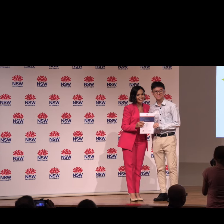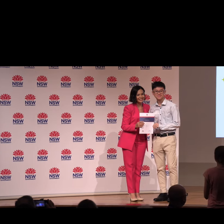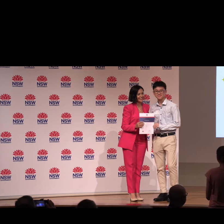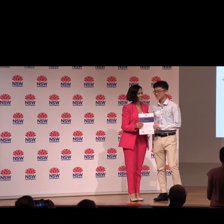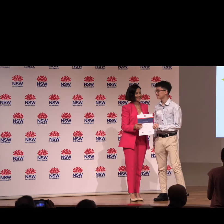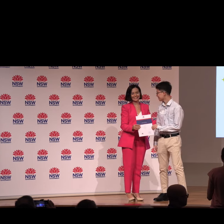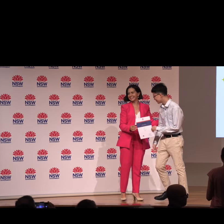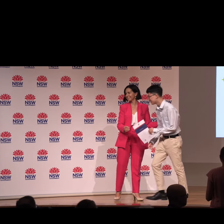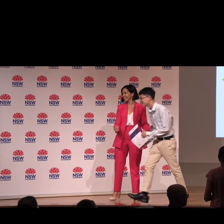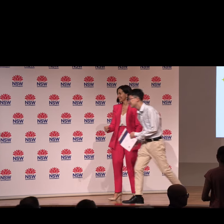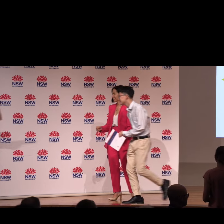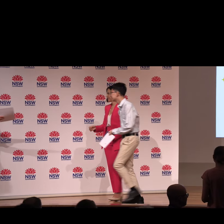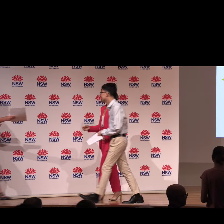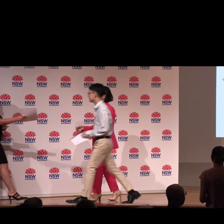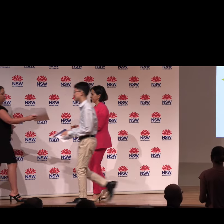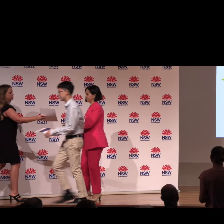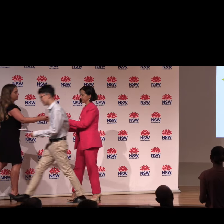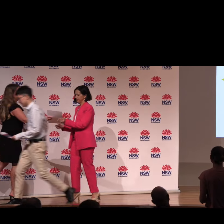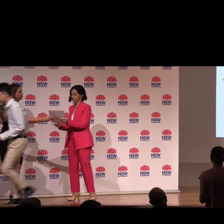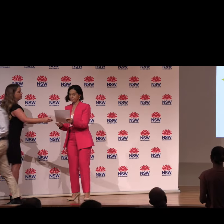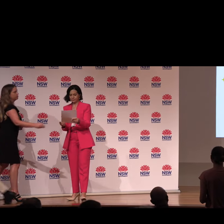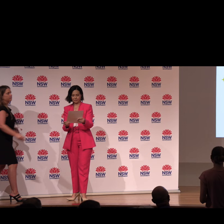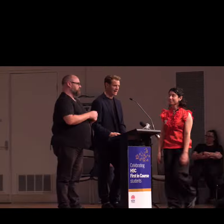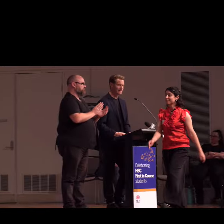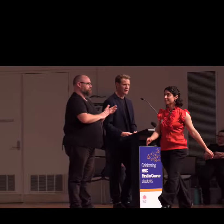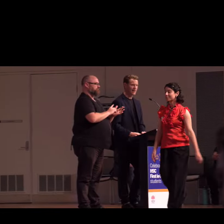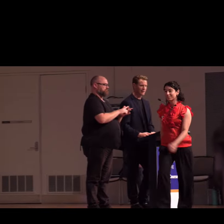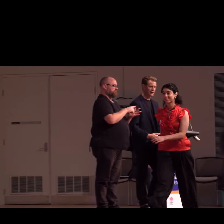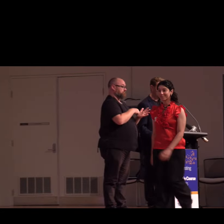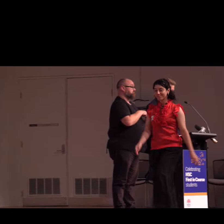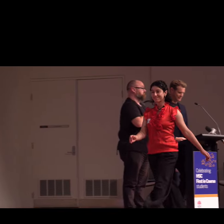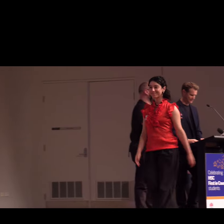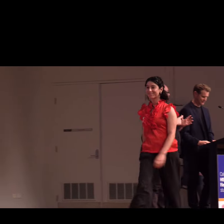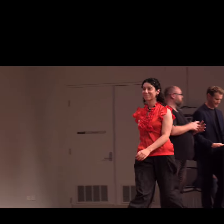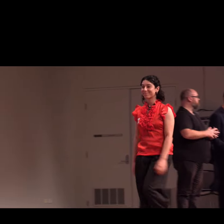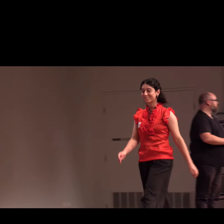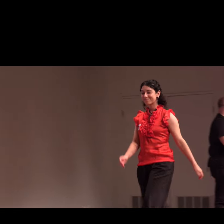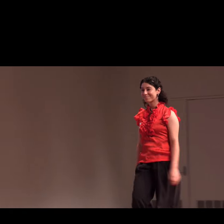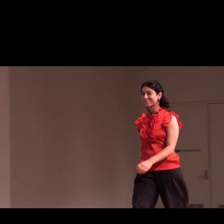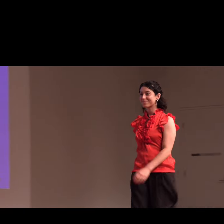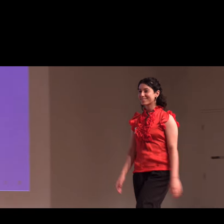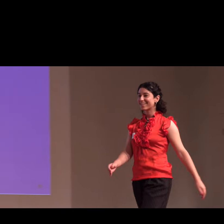And in Chinese extension, Maeda Papaitis, Skeggs Darlinghurst.